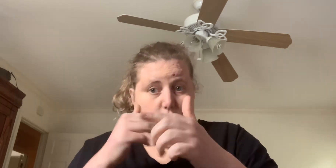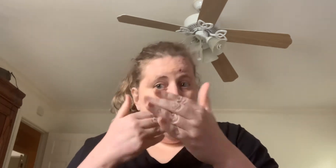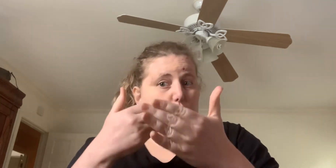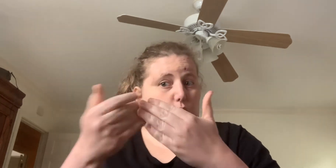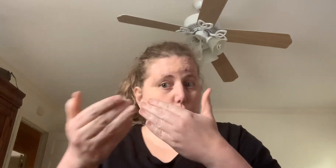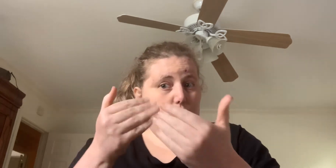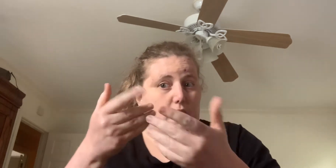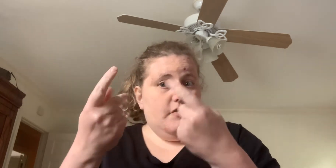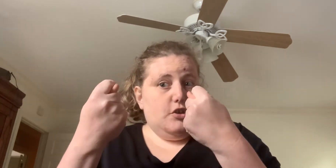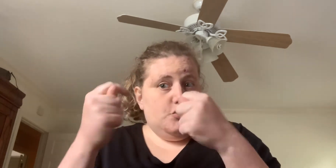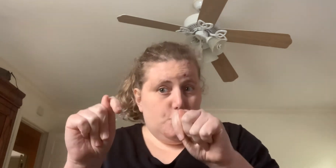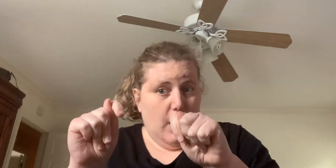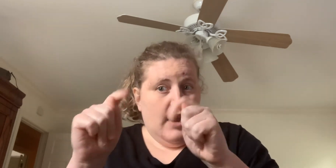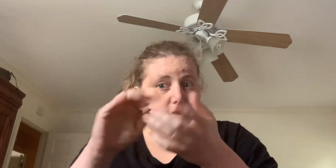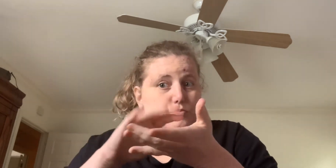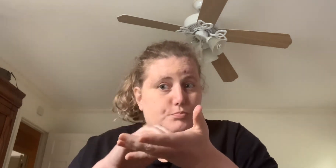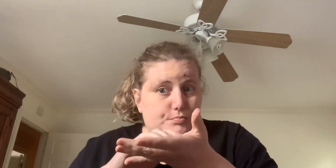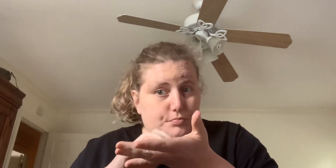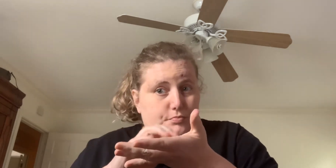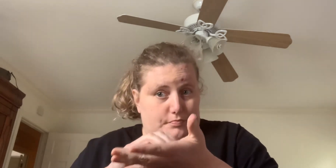be the